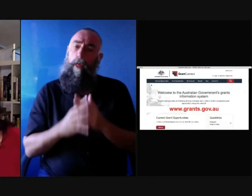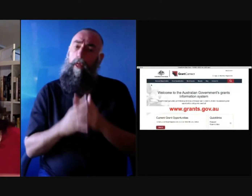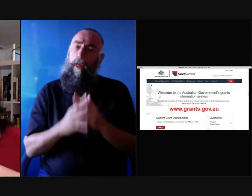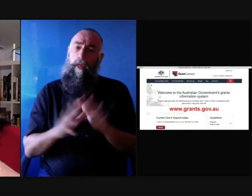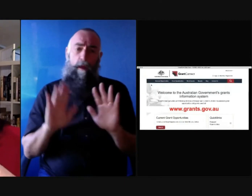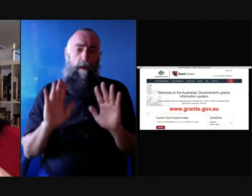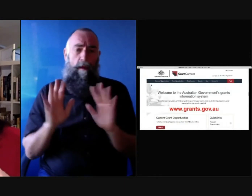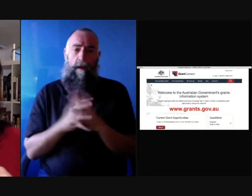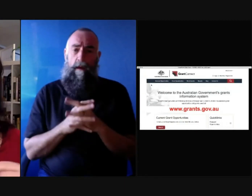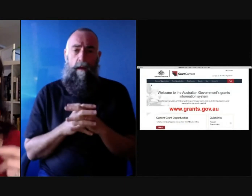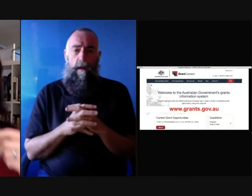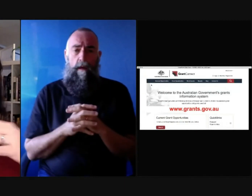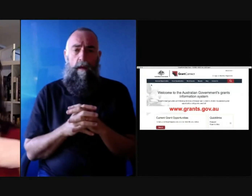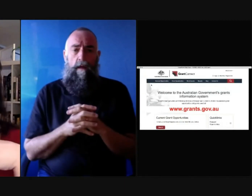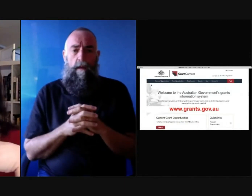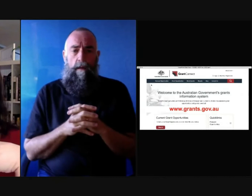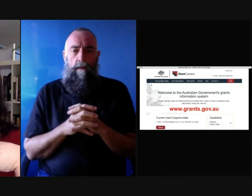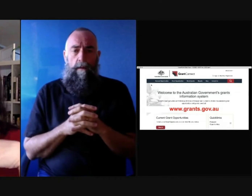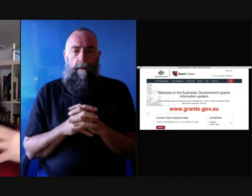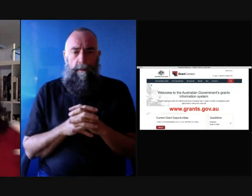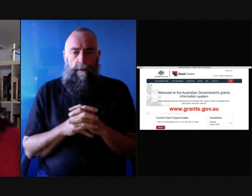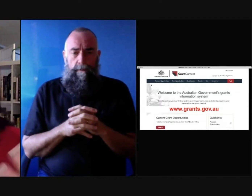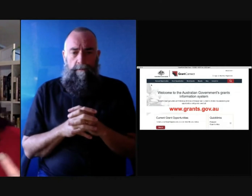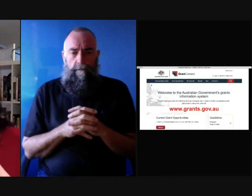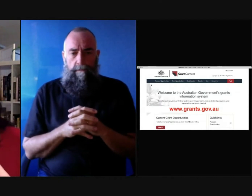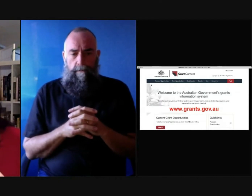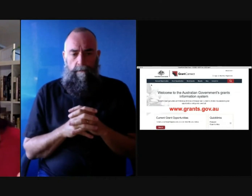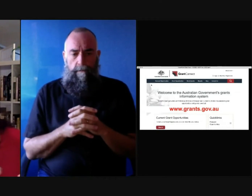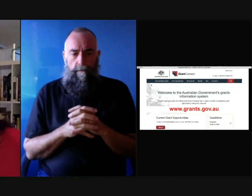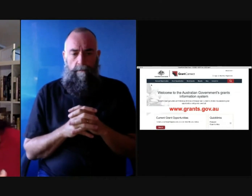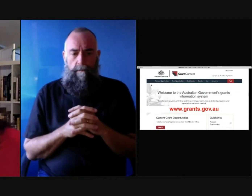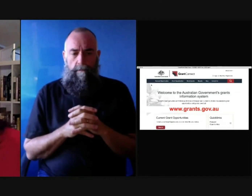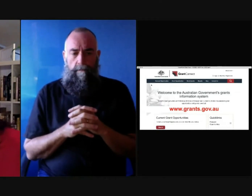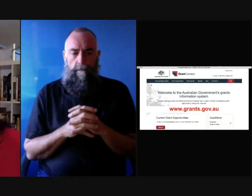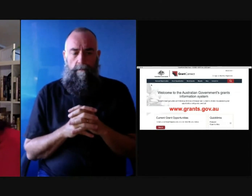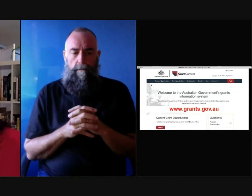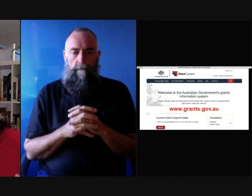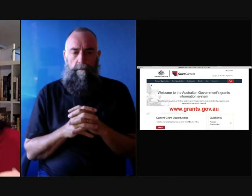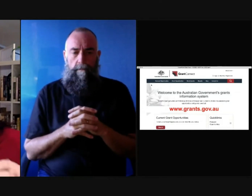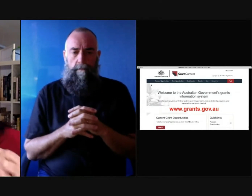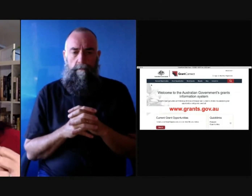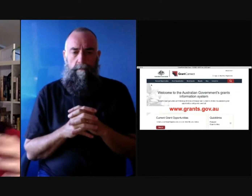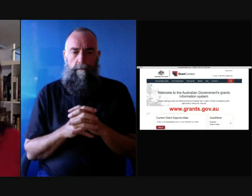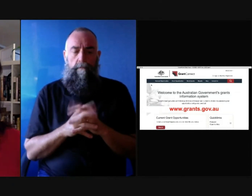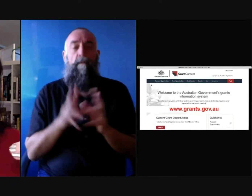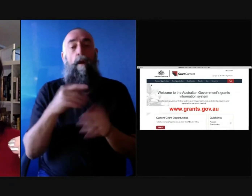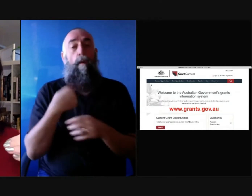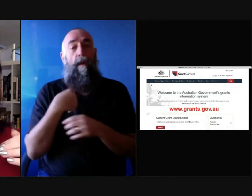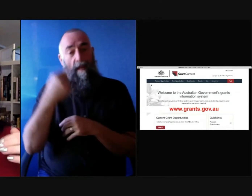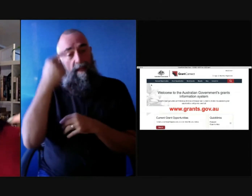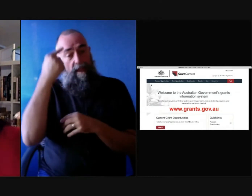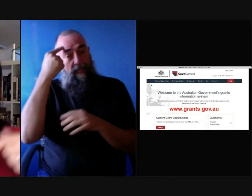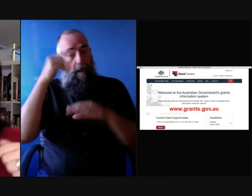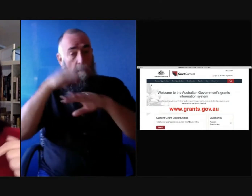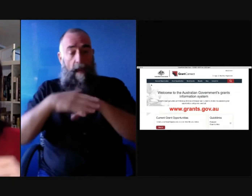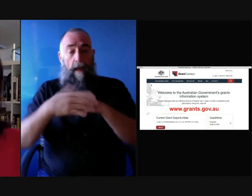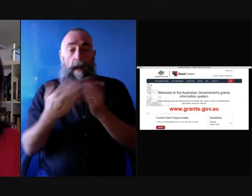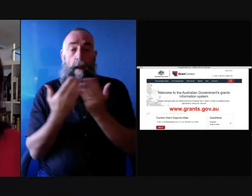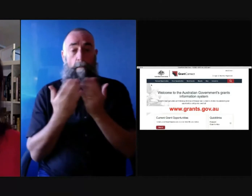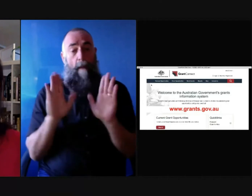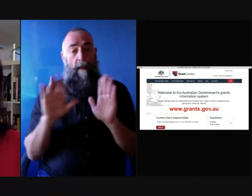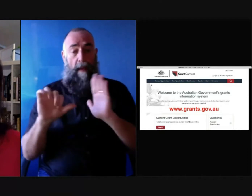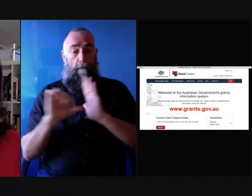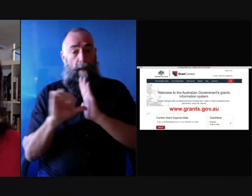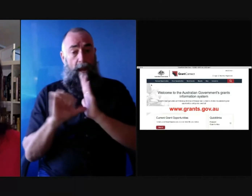with you. Oftentimes we only think about public money or support that's available within our